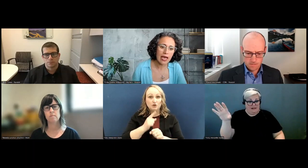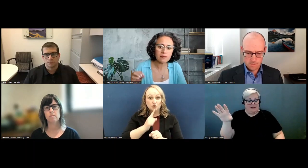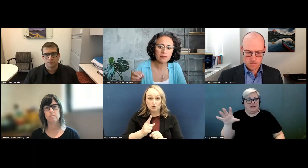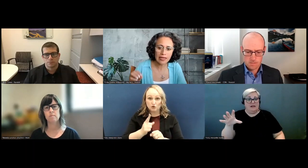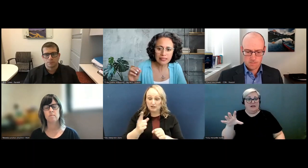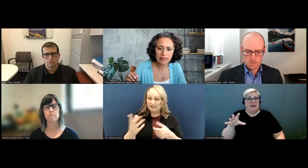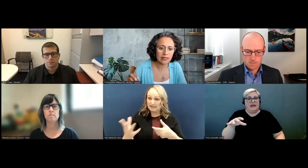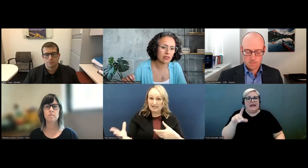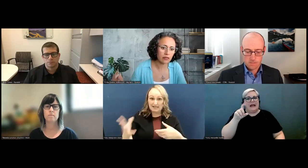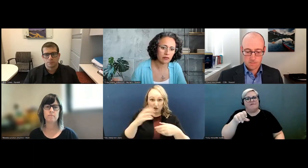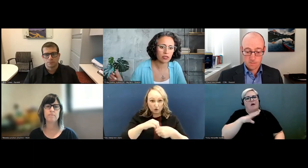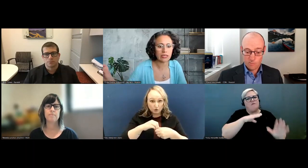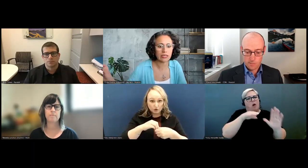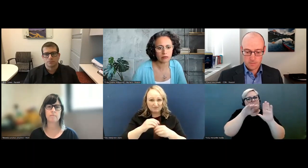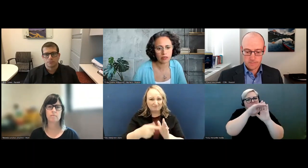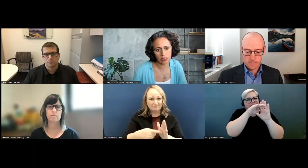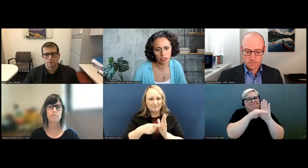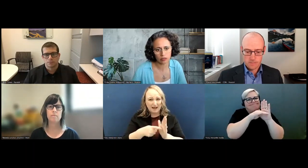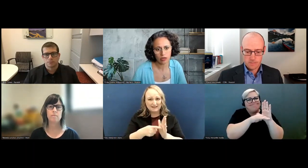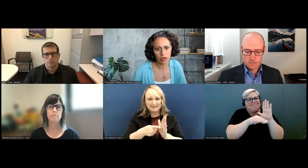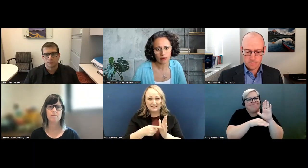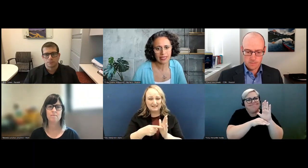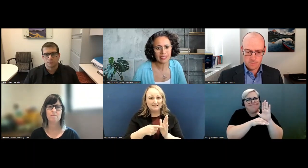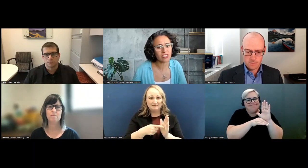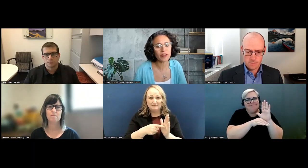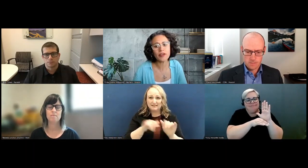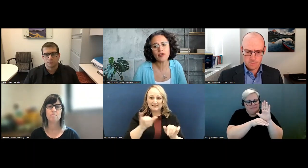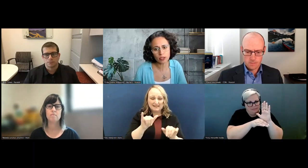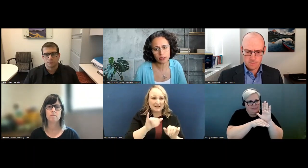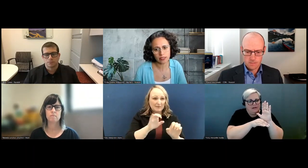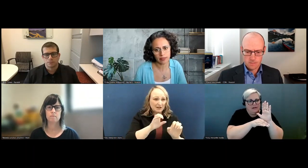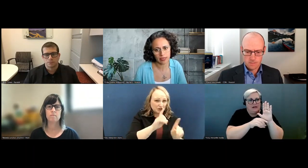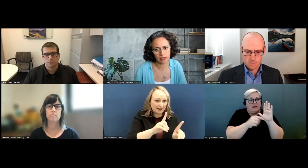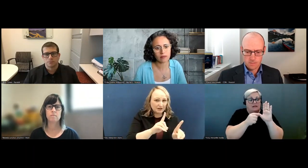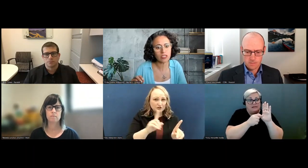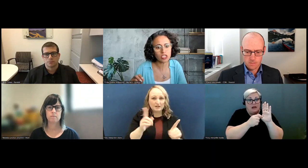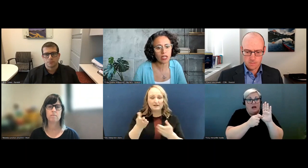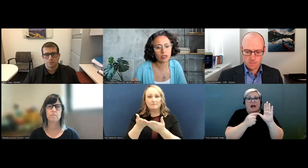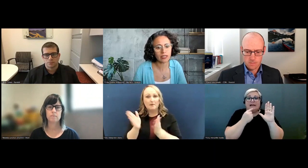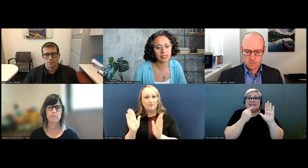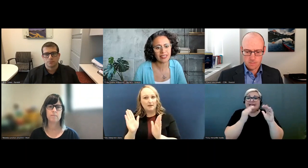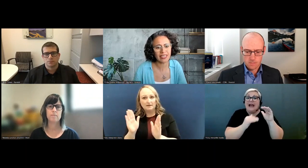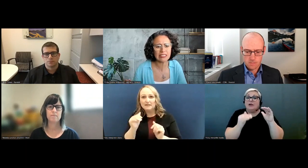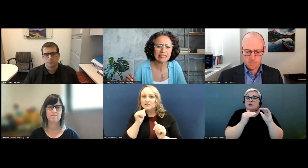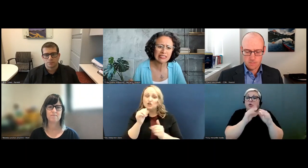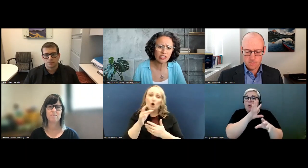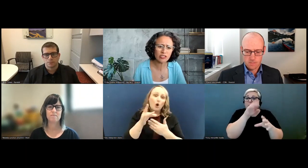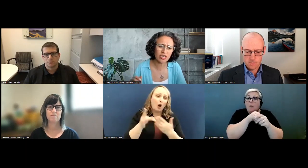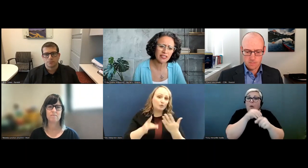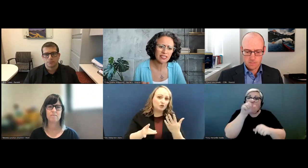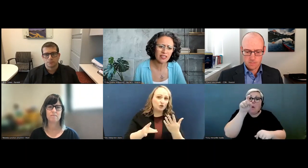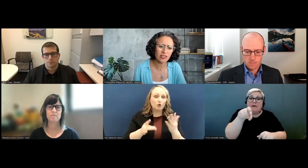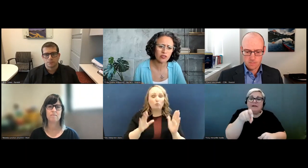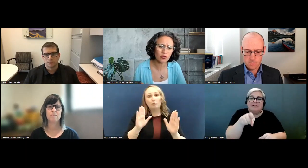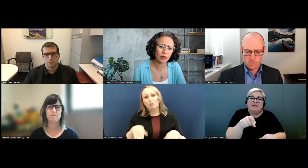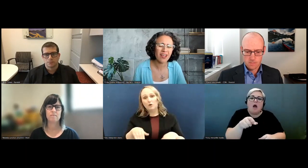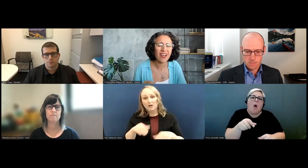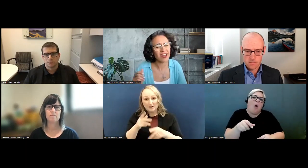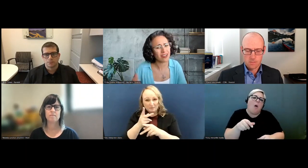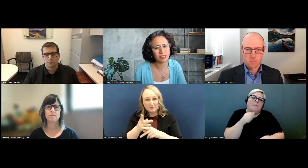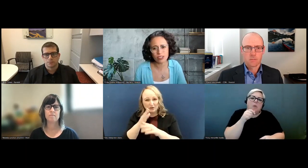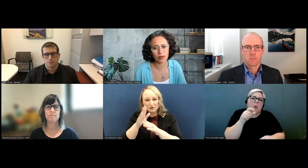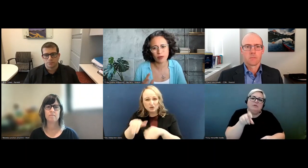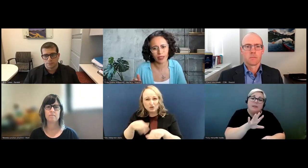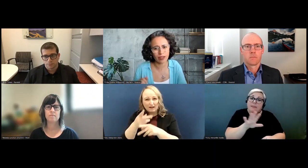is as mandated as inclusion in education, right? That it's not an optional thing. Not that childcare can say like, your child needs a lot of